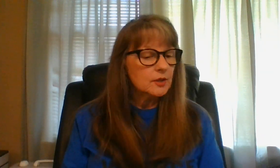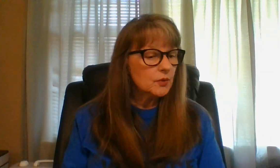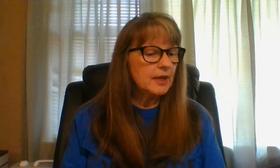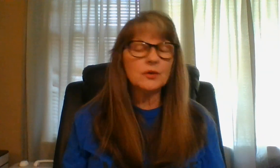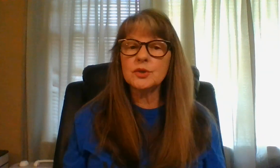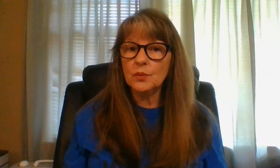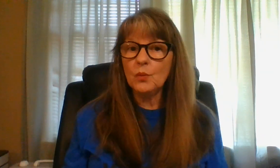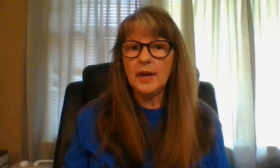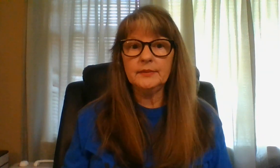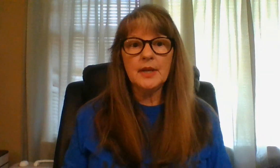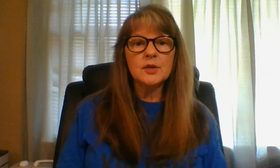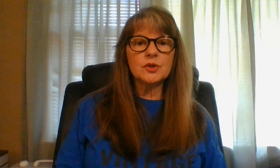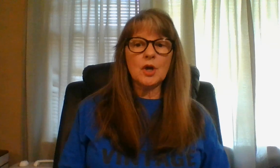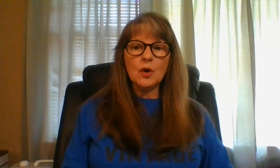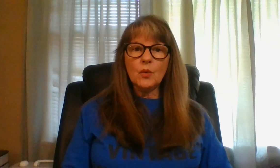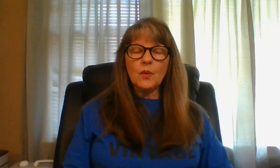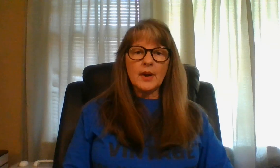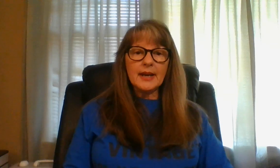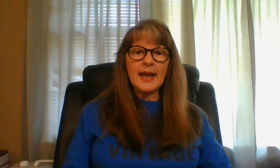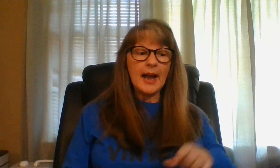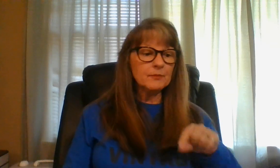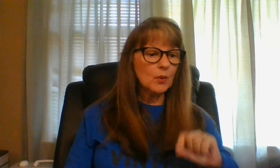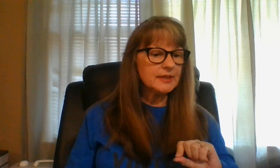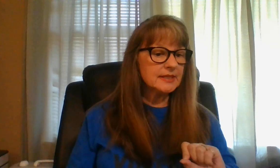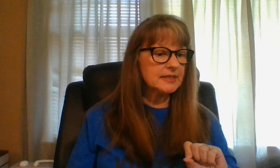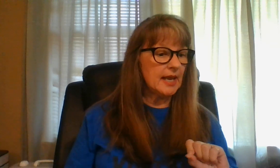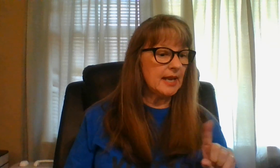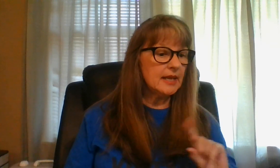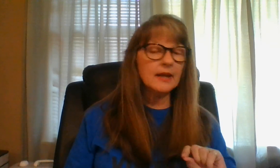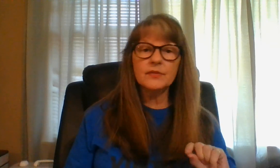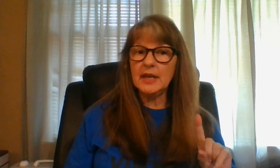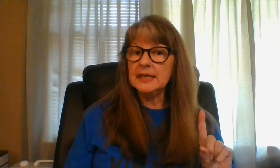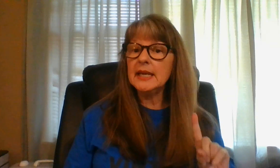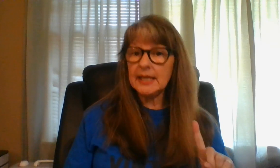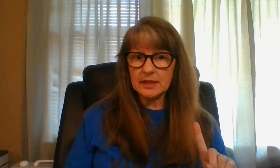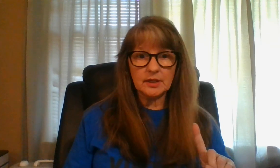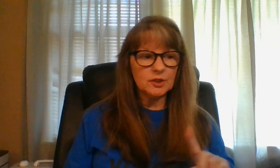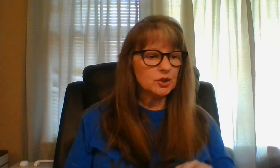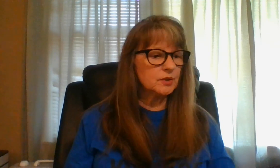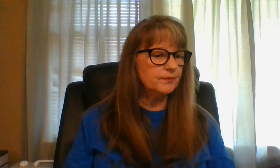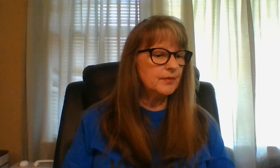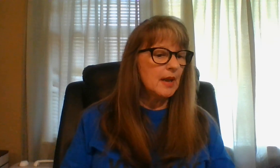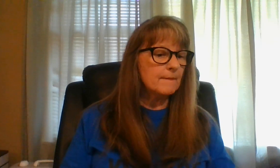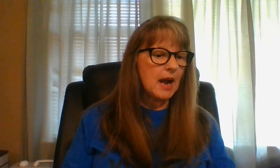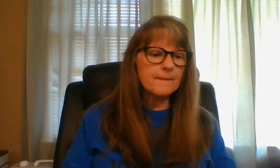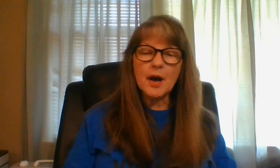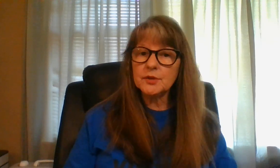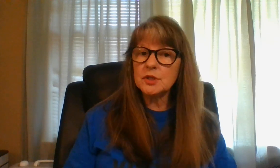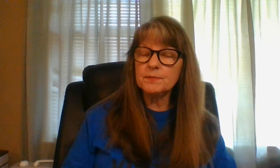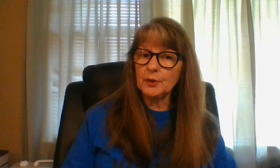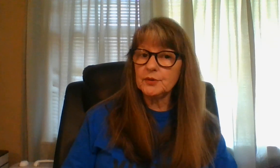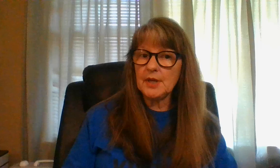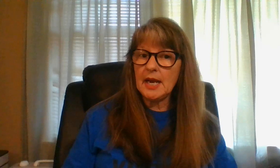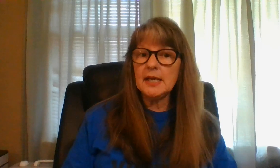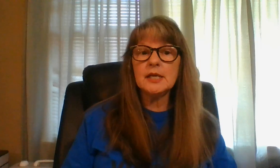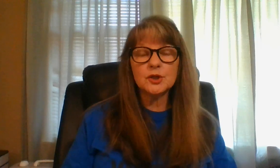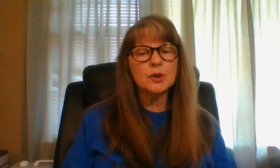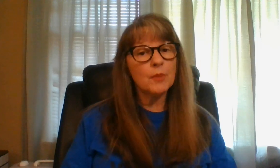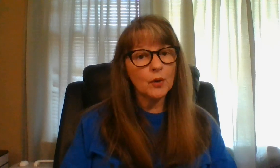So here's one. So I'm going to say in English, my boss's birthday is